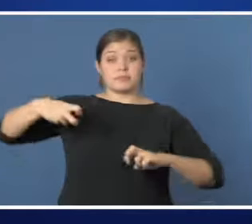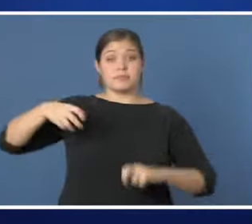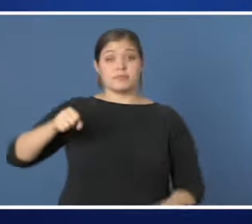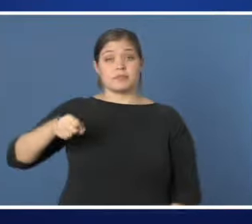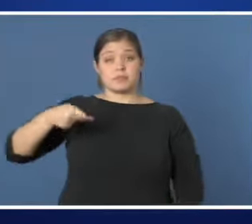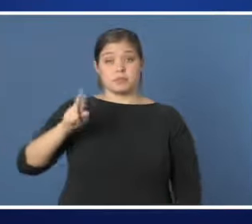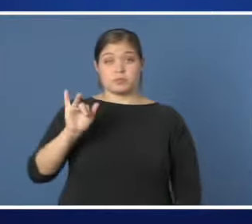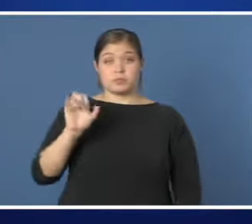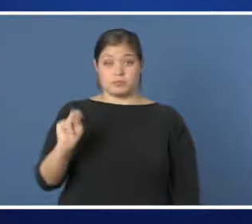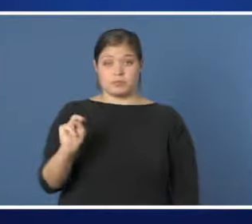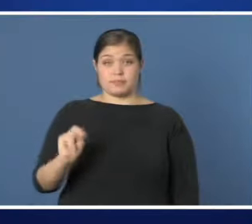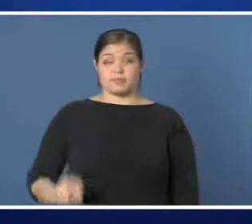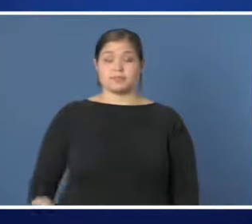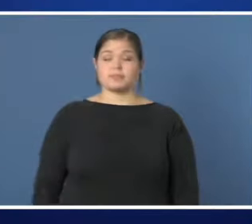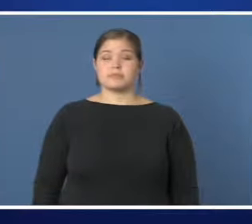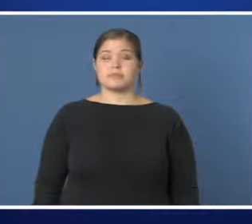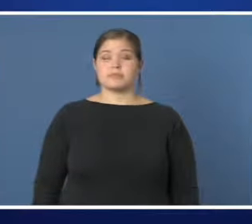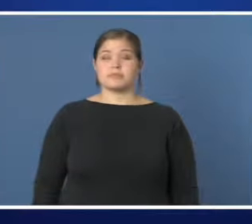Sprains.